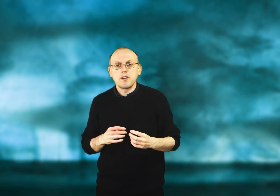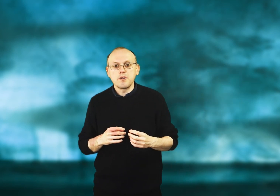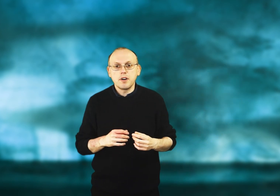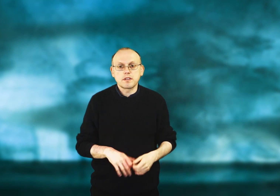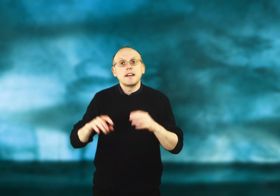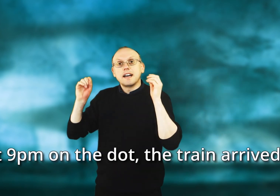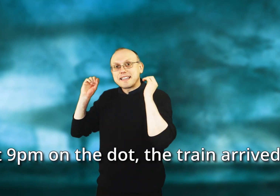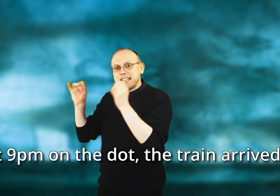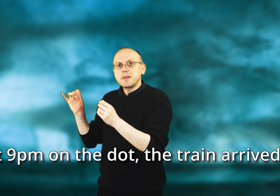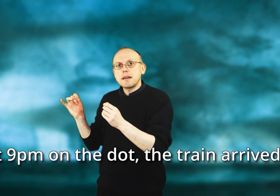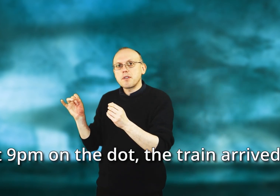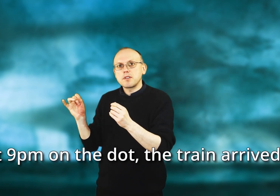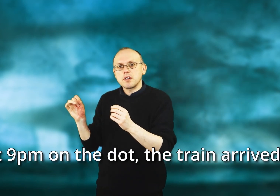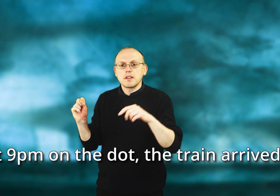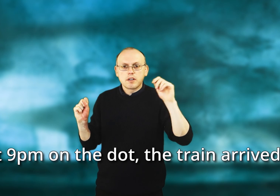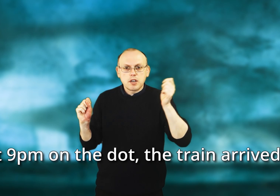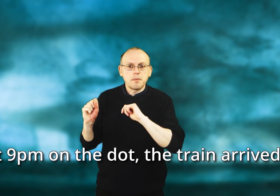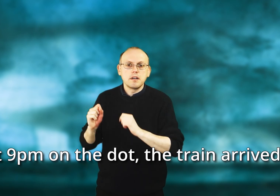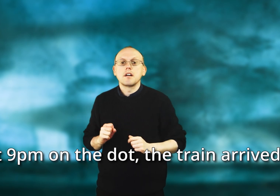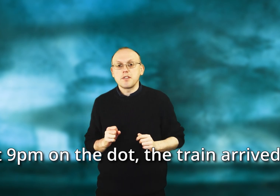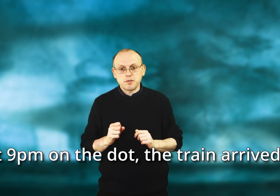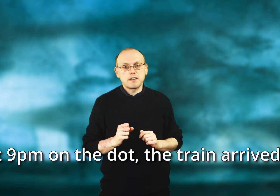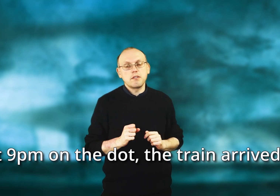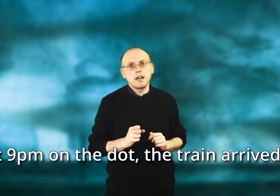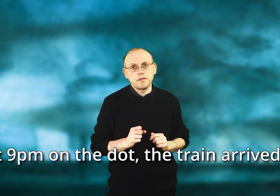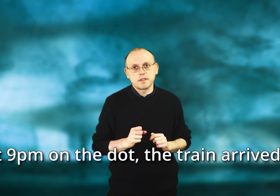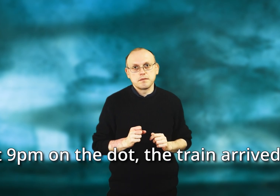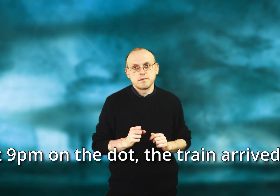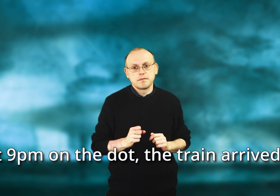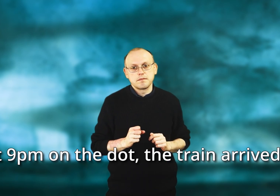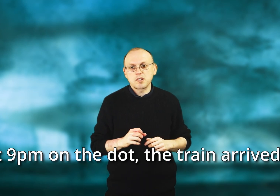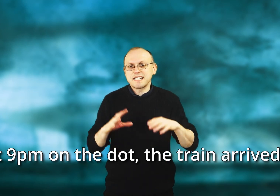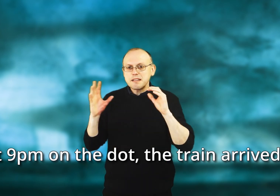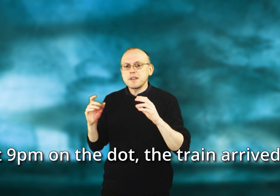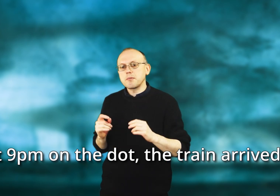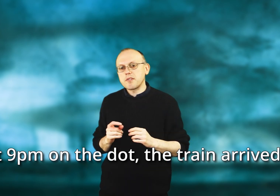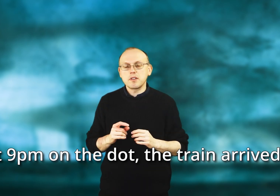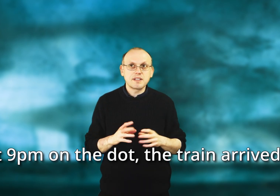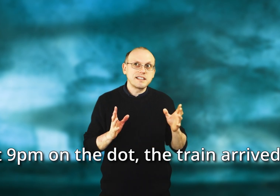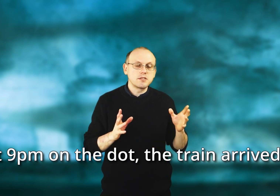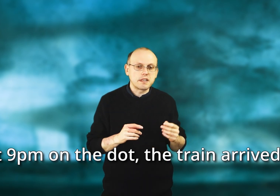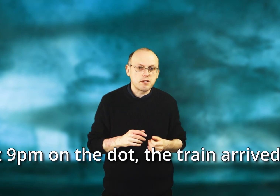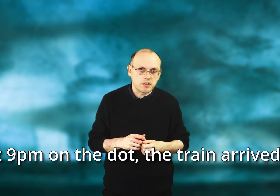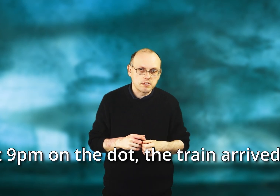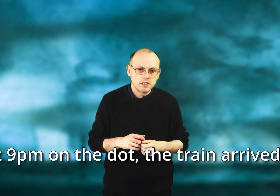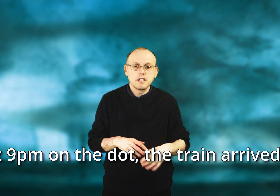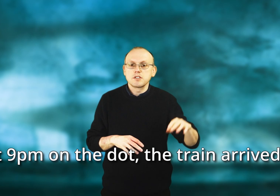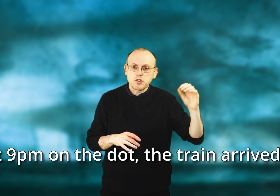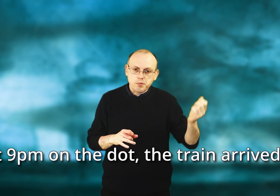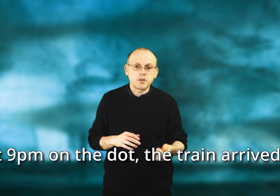dot. At 9 p.m. on the dot, comma. The train arrived. Because at 9 p.m. on the dot is a bit long. So you put a comma